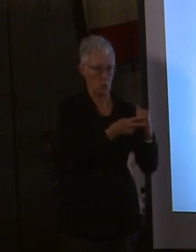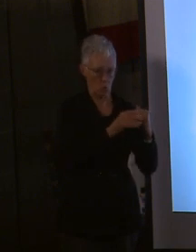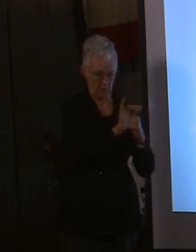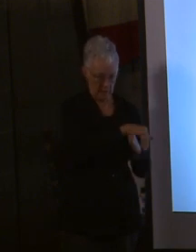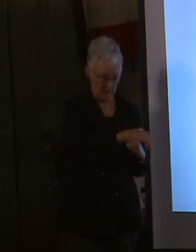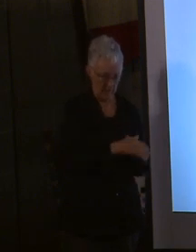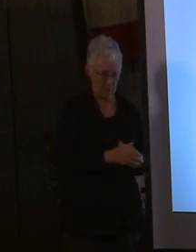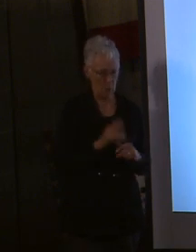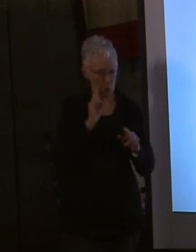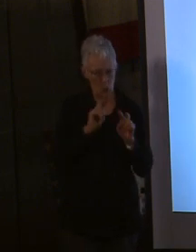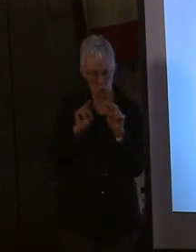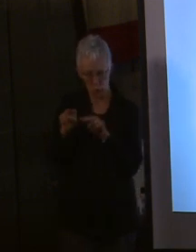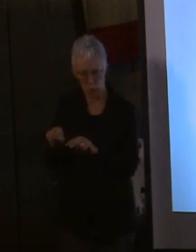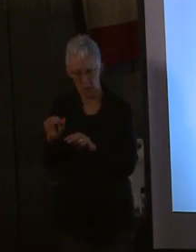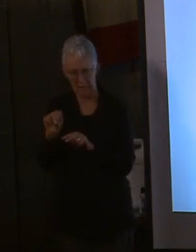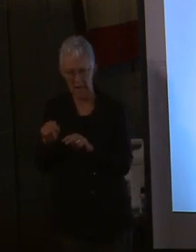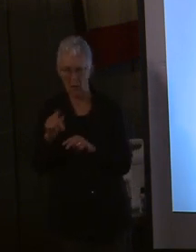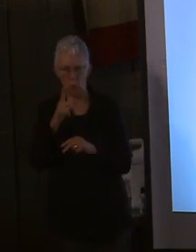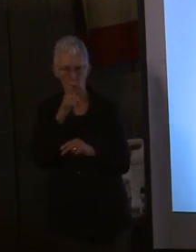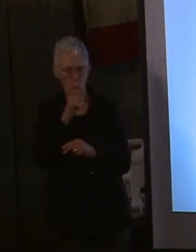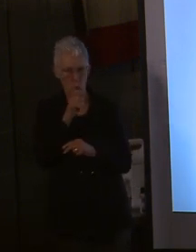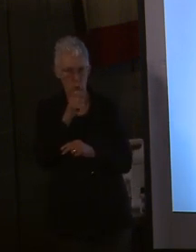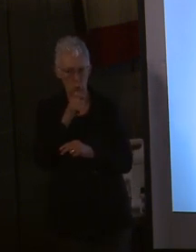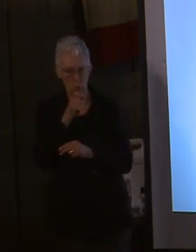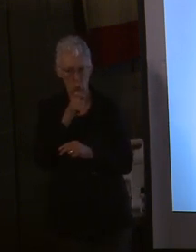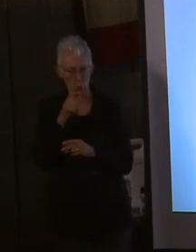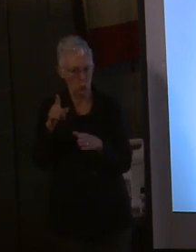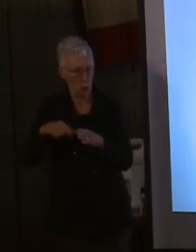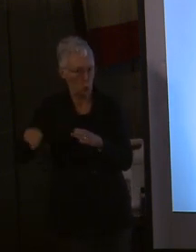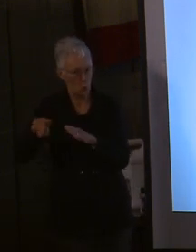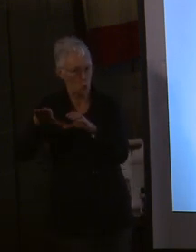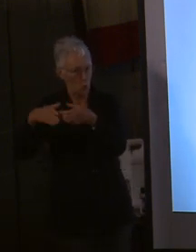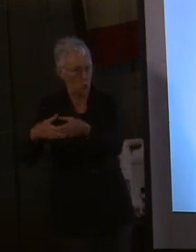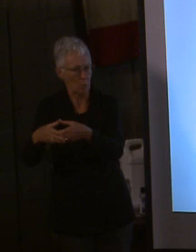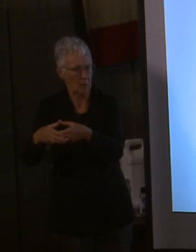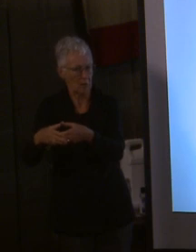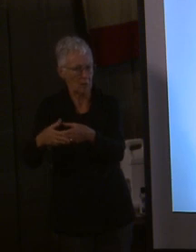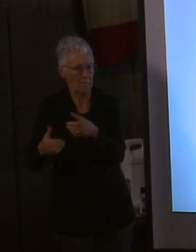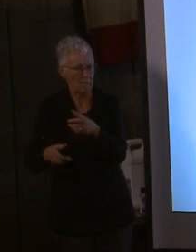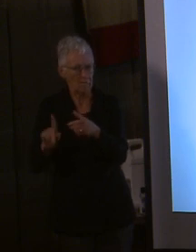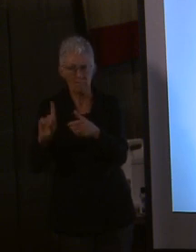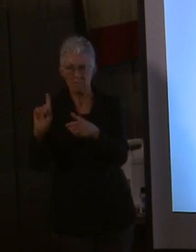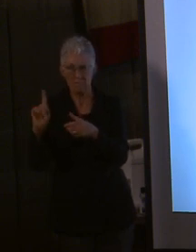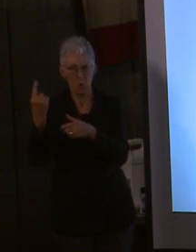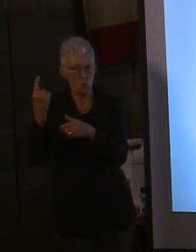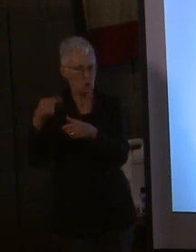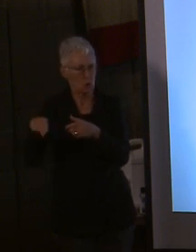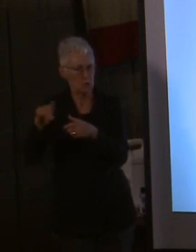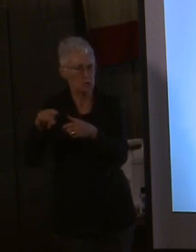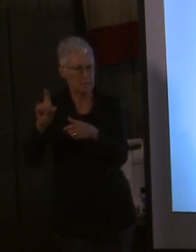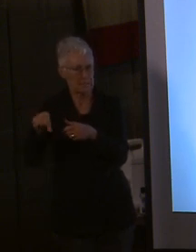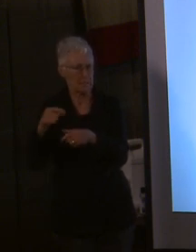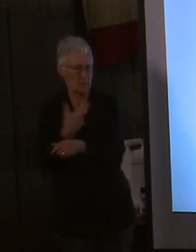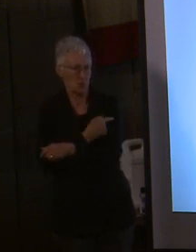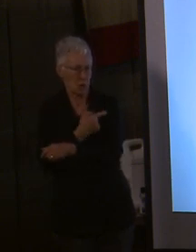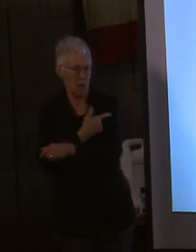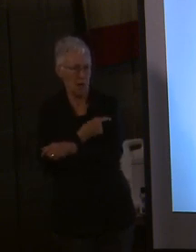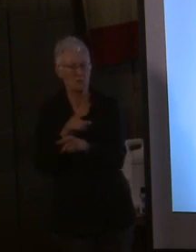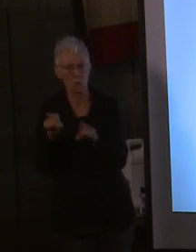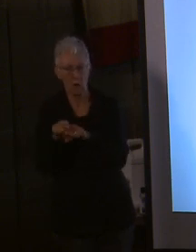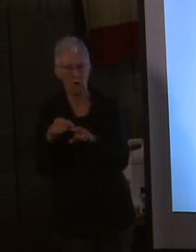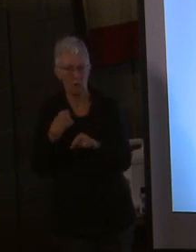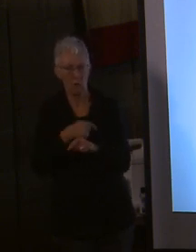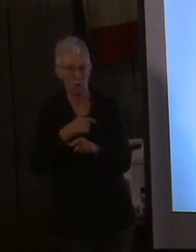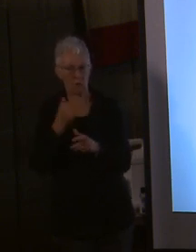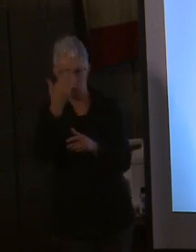The CDC is guiding us to prepare for what they call the first responders, and so we're looking at those